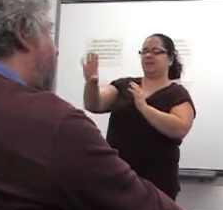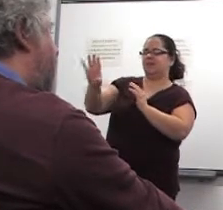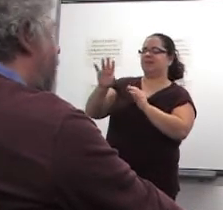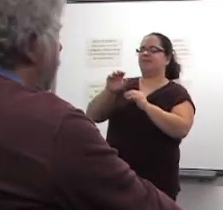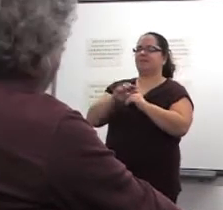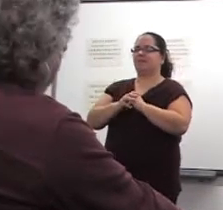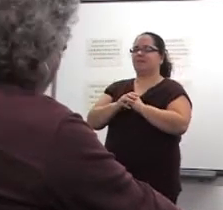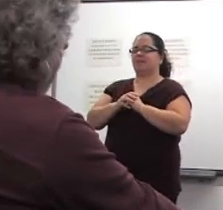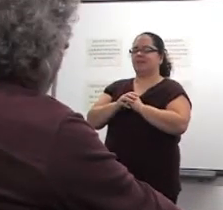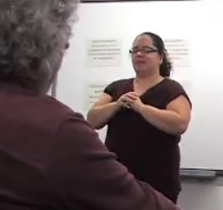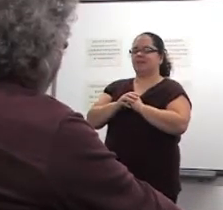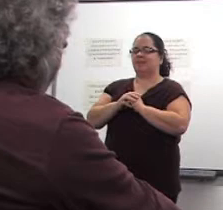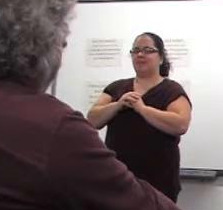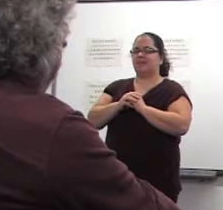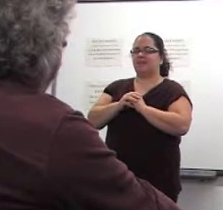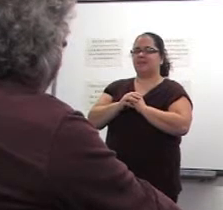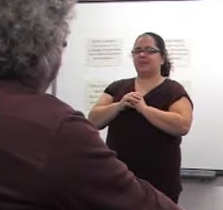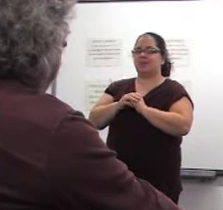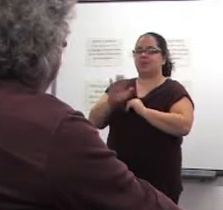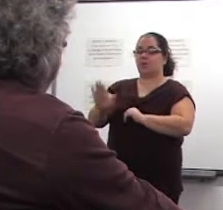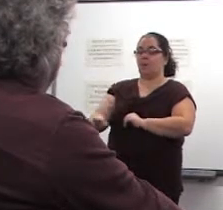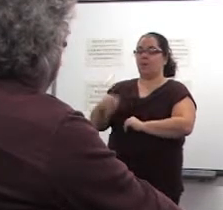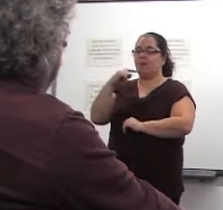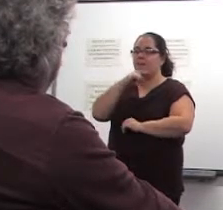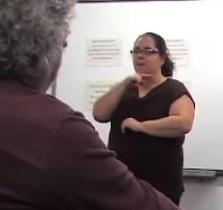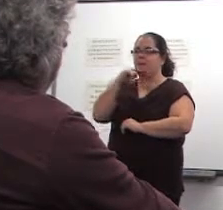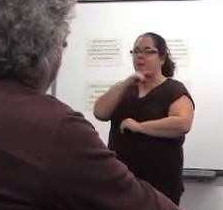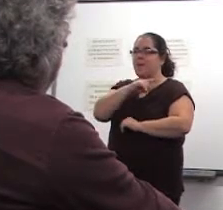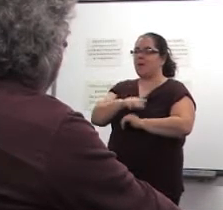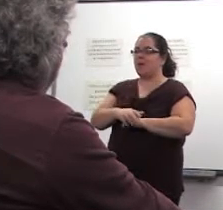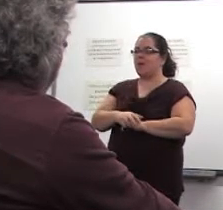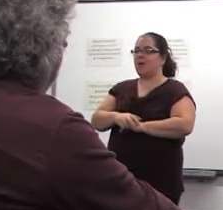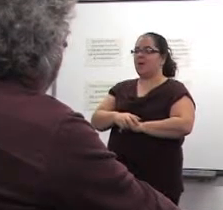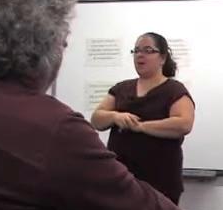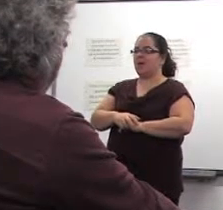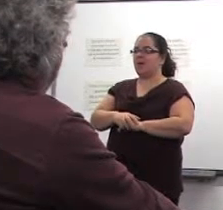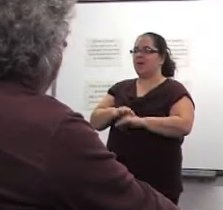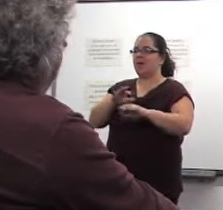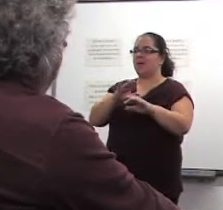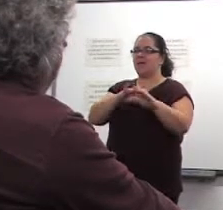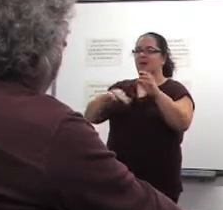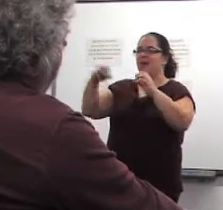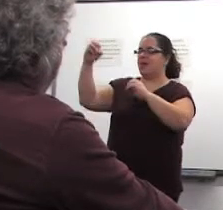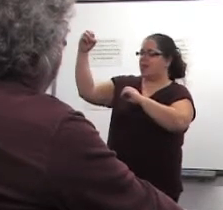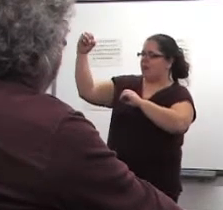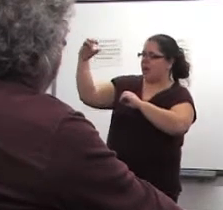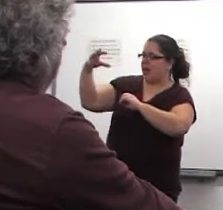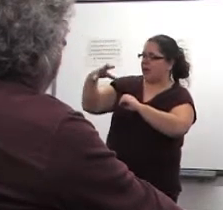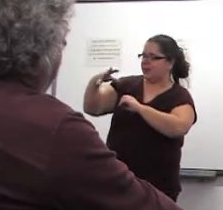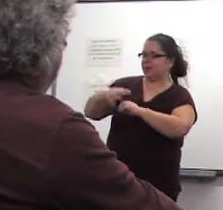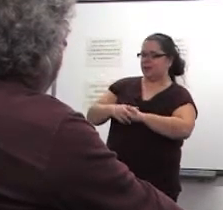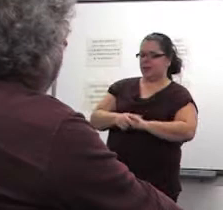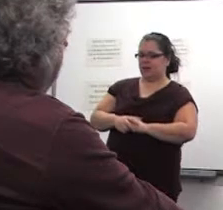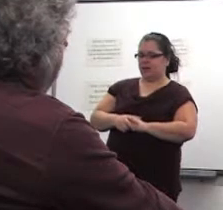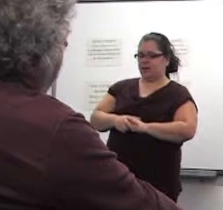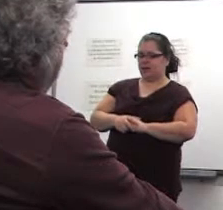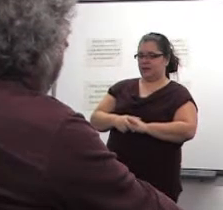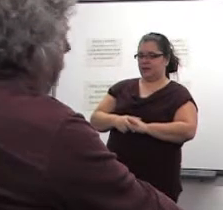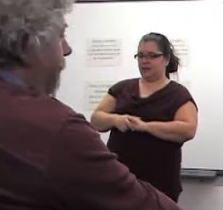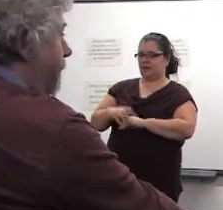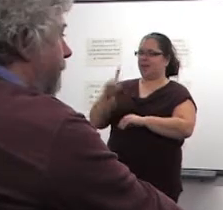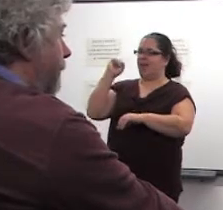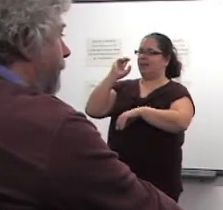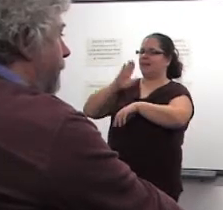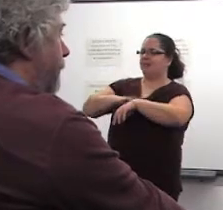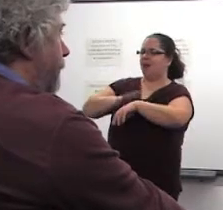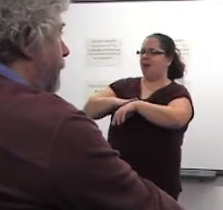Enwrapped. A small boy caught in a stream of dust-strewn sunlight. A time when fathers